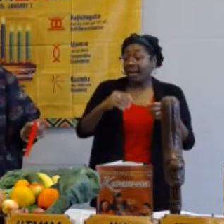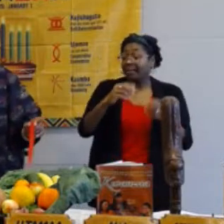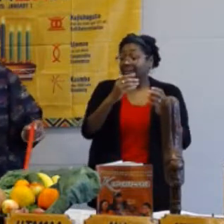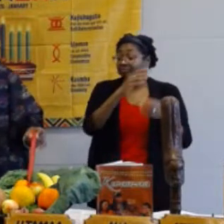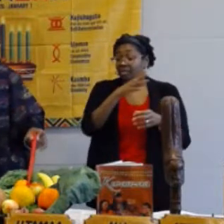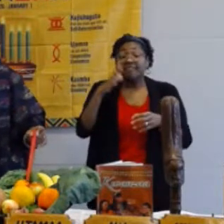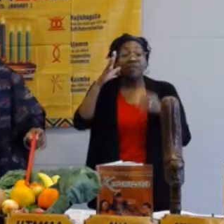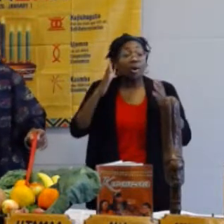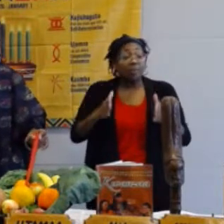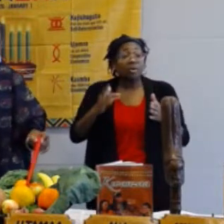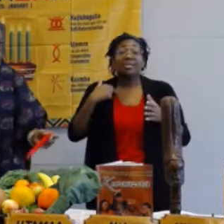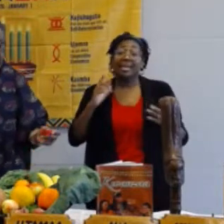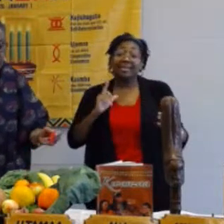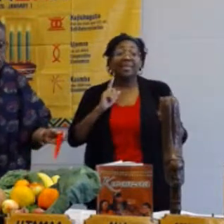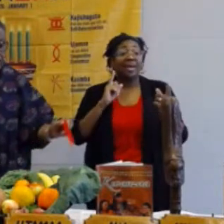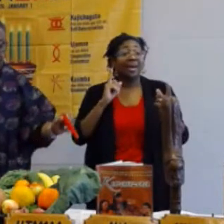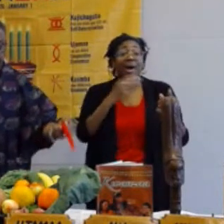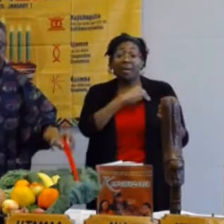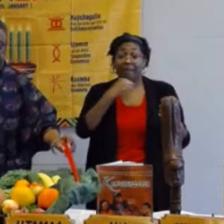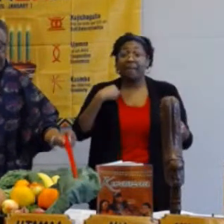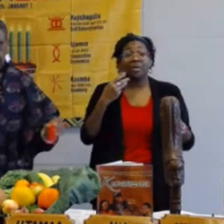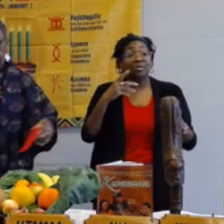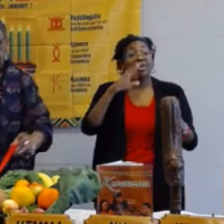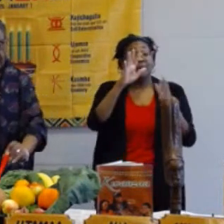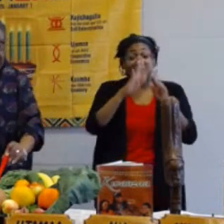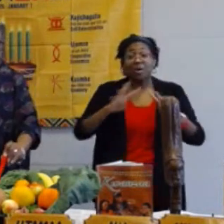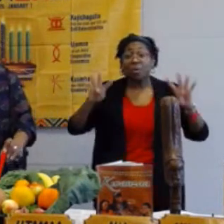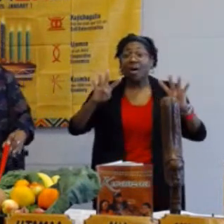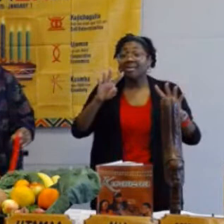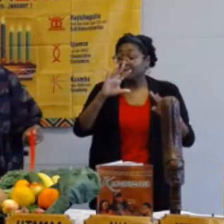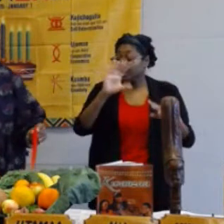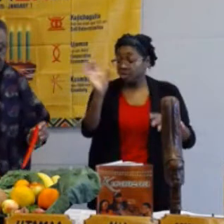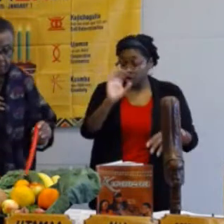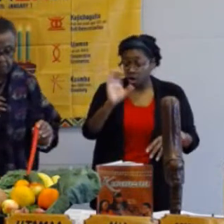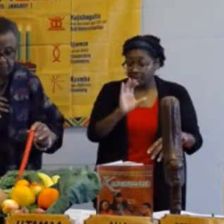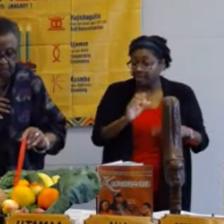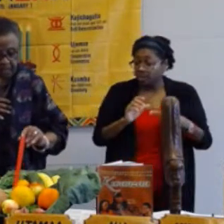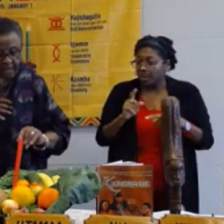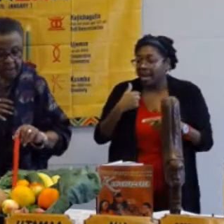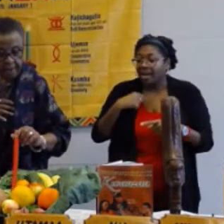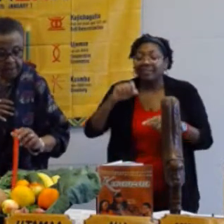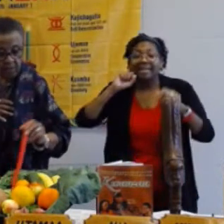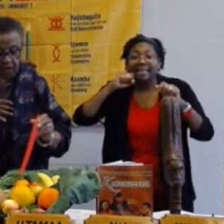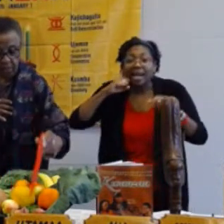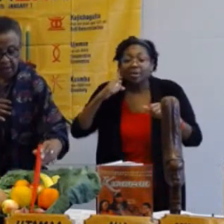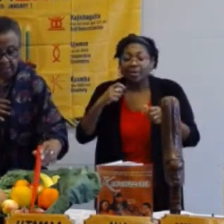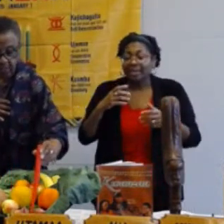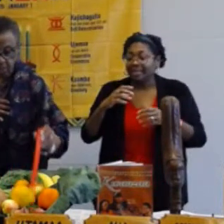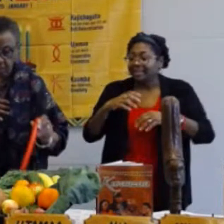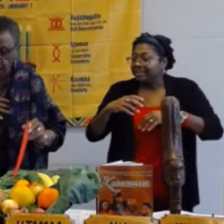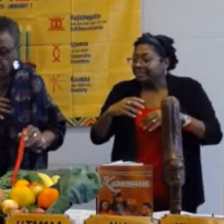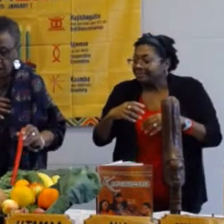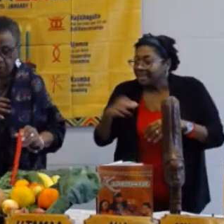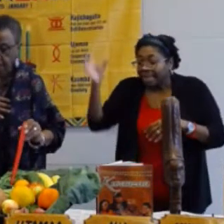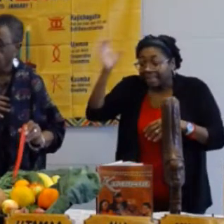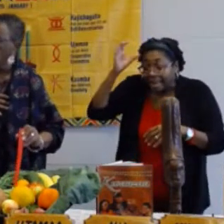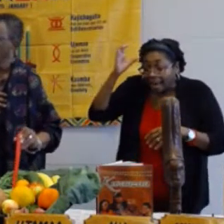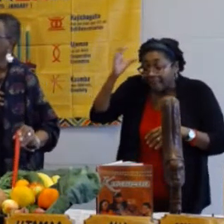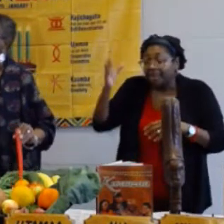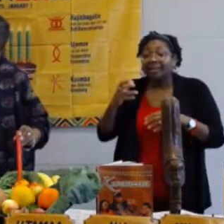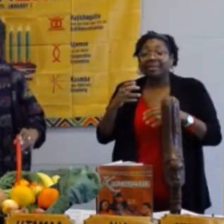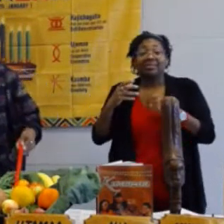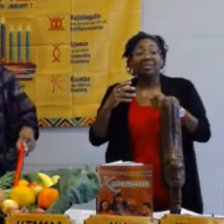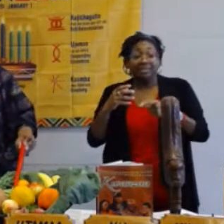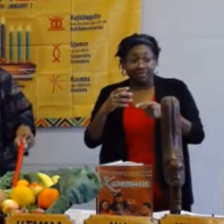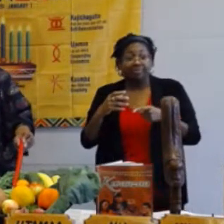for us today, and they're members of Kwanzaa Charlotte. So our collards, our carrots, our cabbage, our radishes, all came from